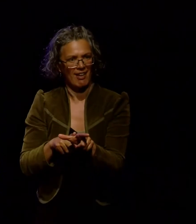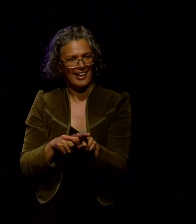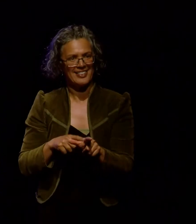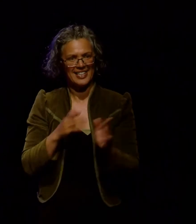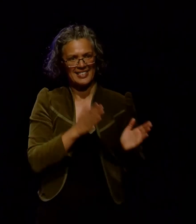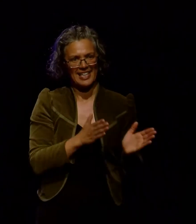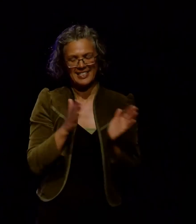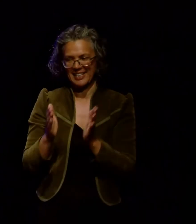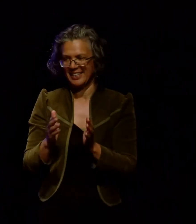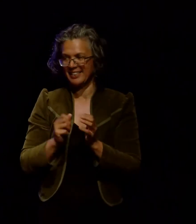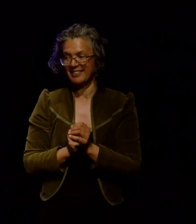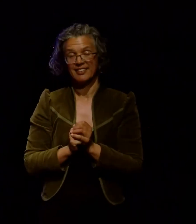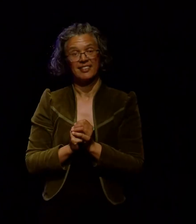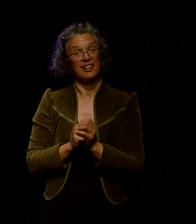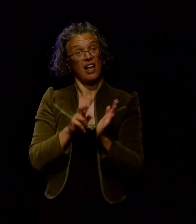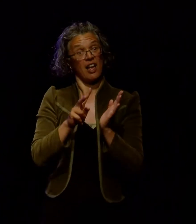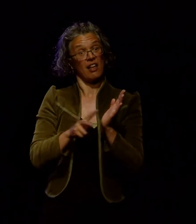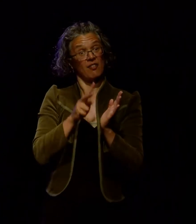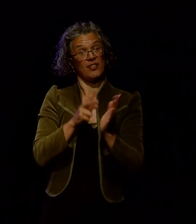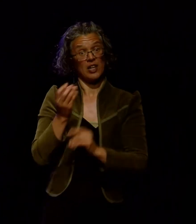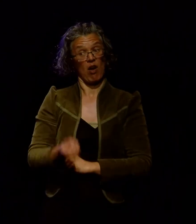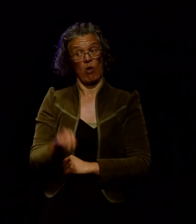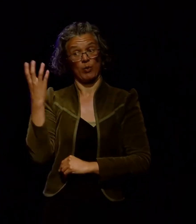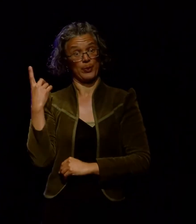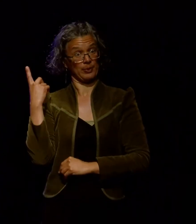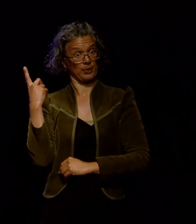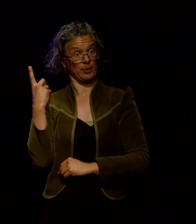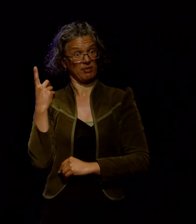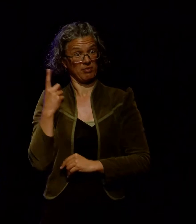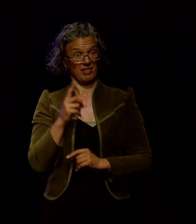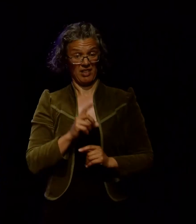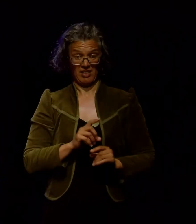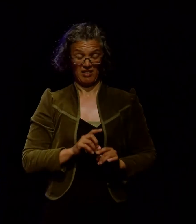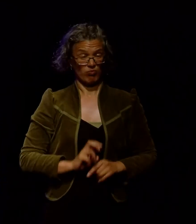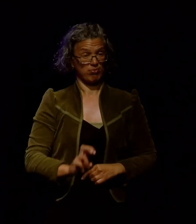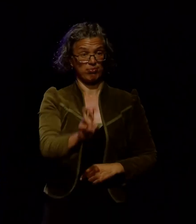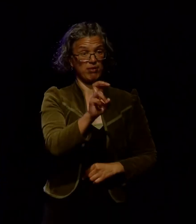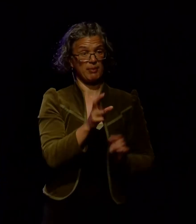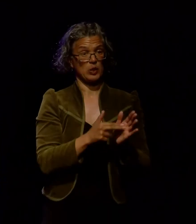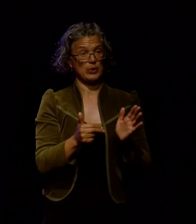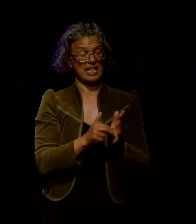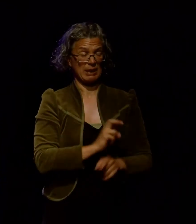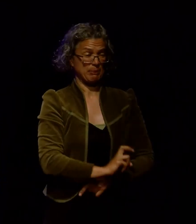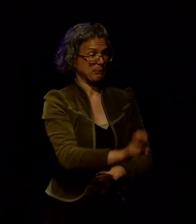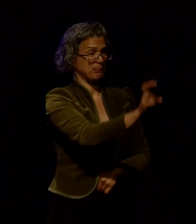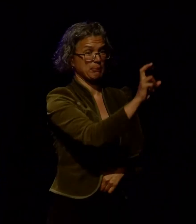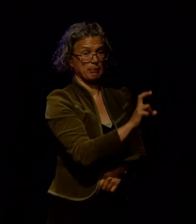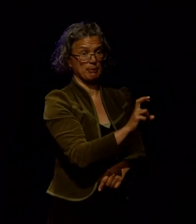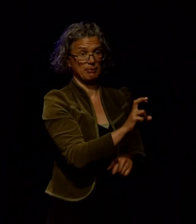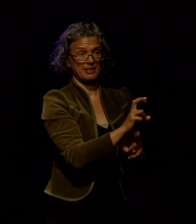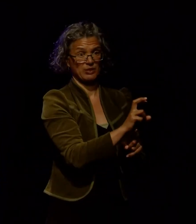The film I'm about to show a clip from toured all over New Zealand and Australia in this year's festival, translating to 51 screenings with